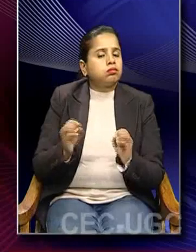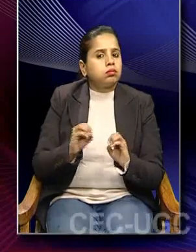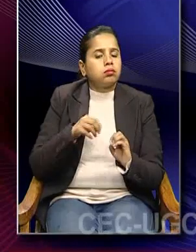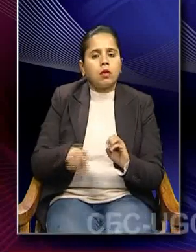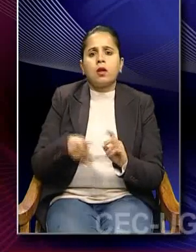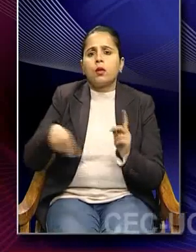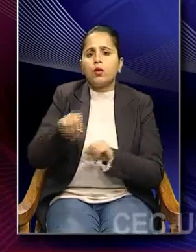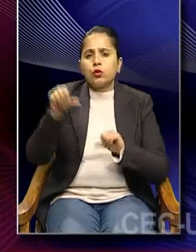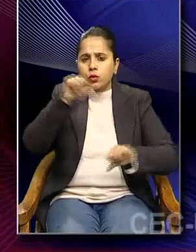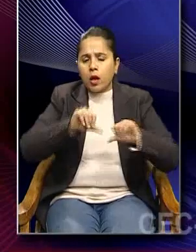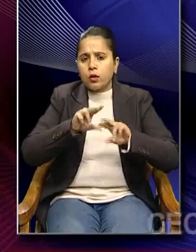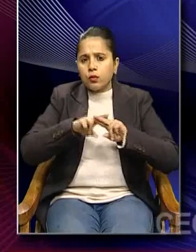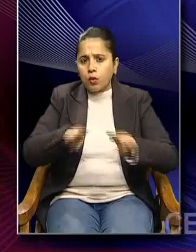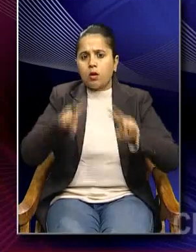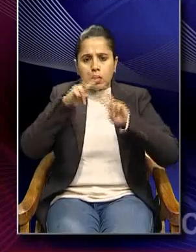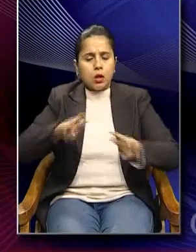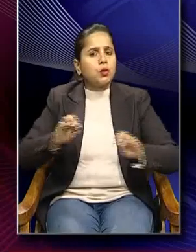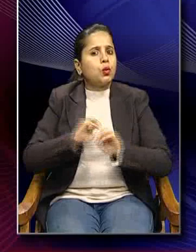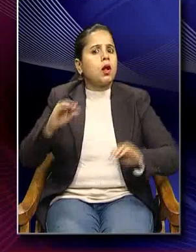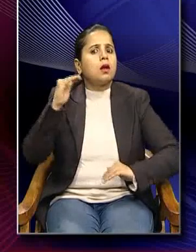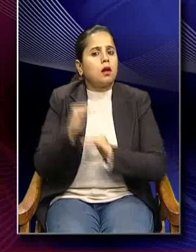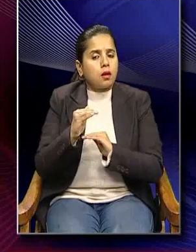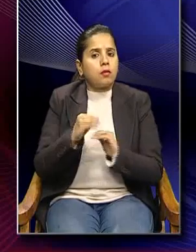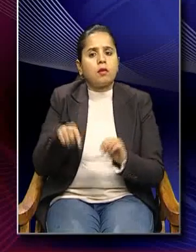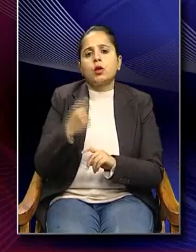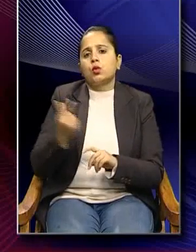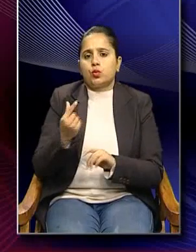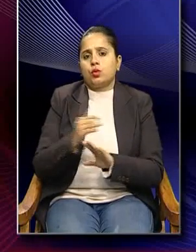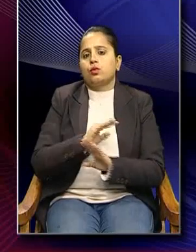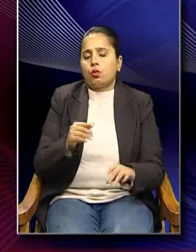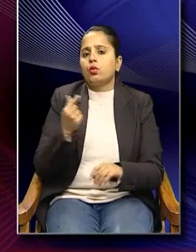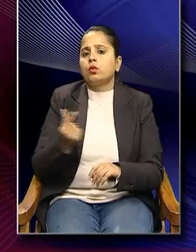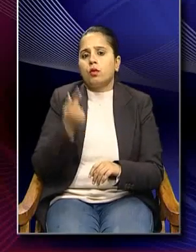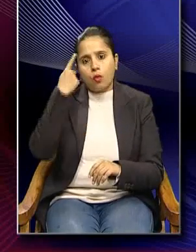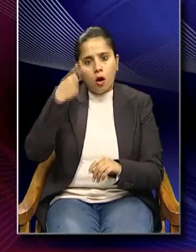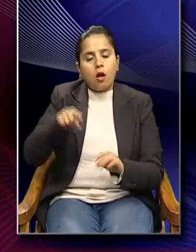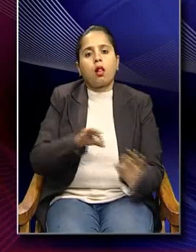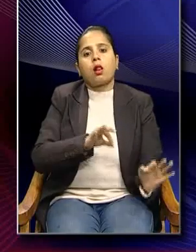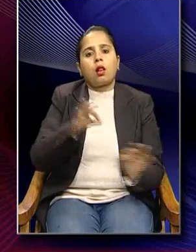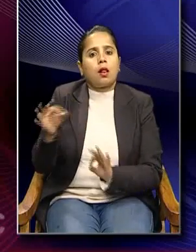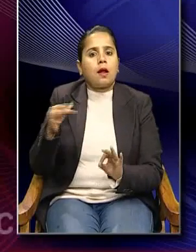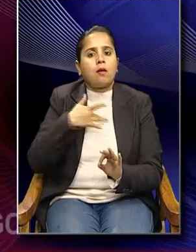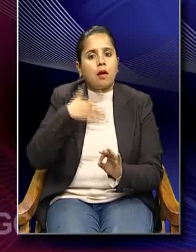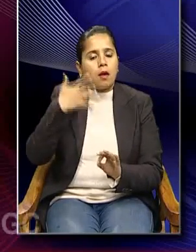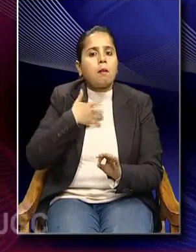full scientific certainty, shall not be used as a reason for postponing the cost.